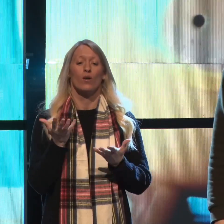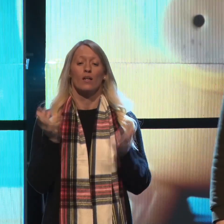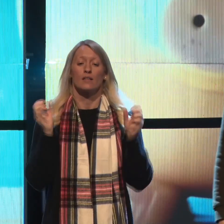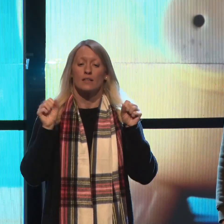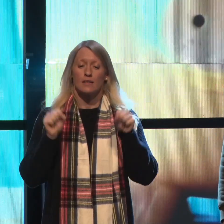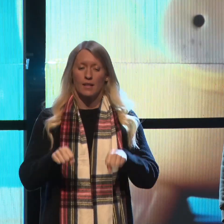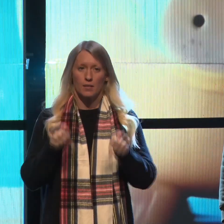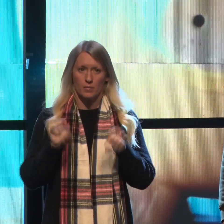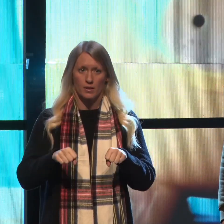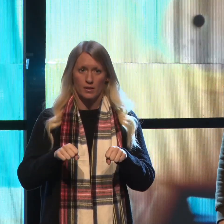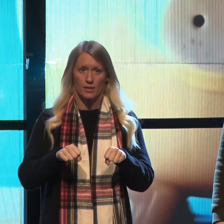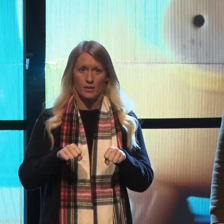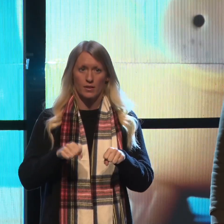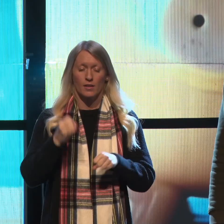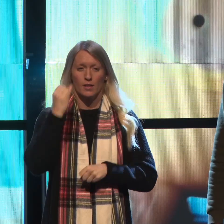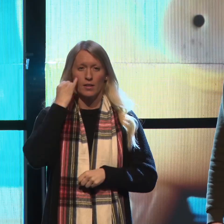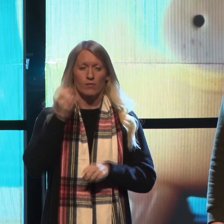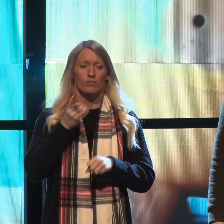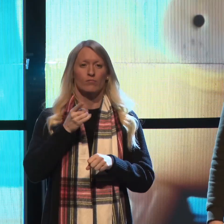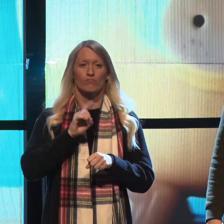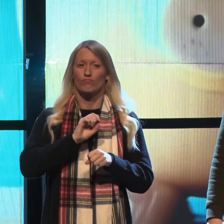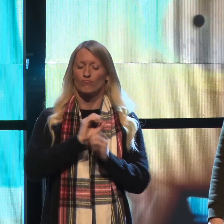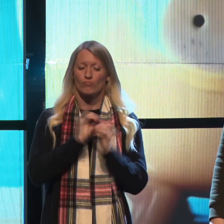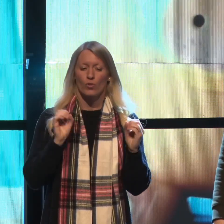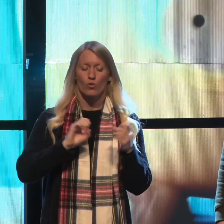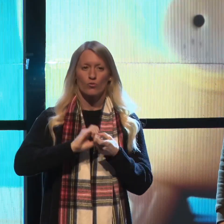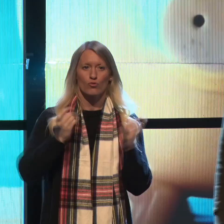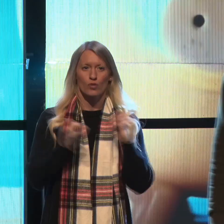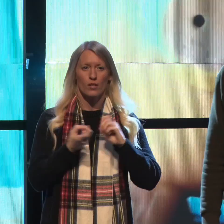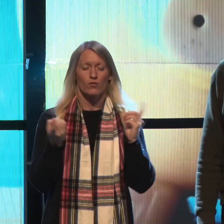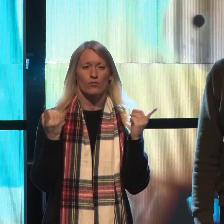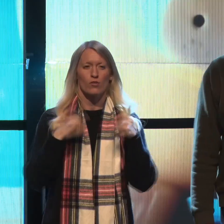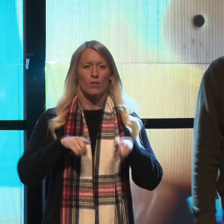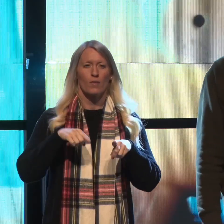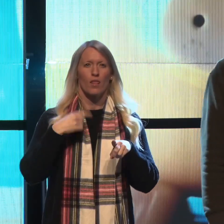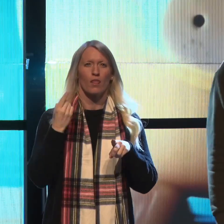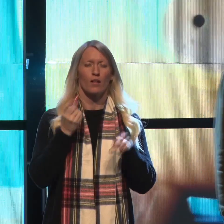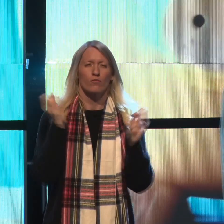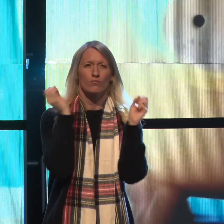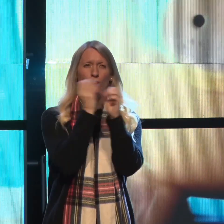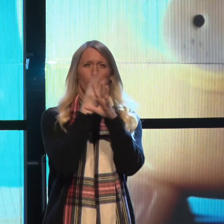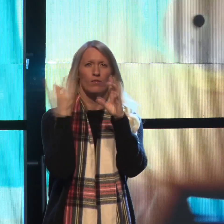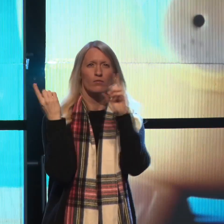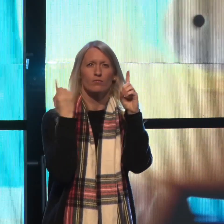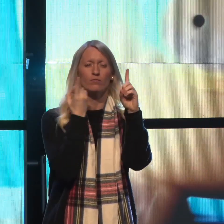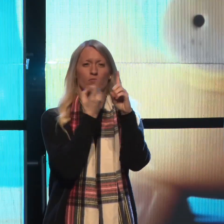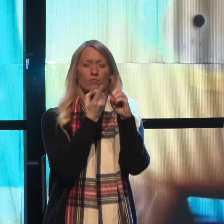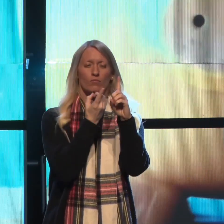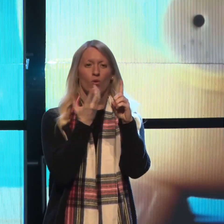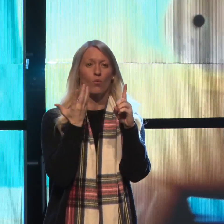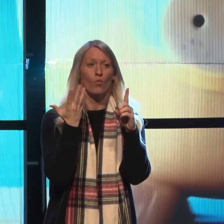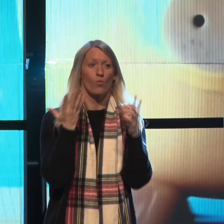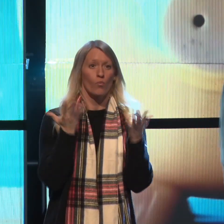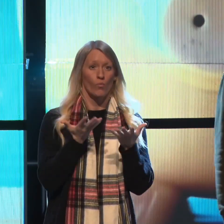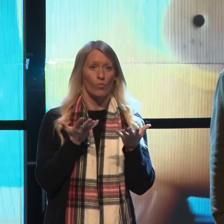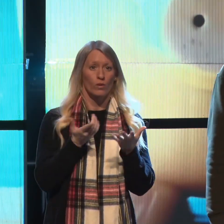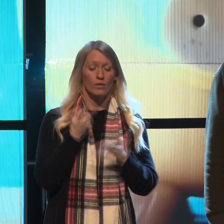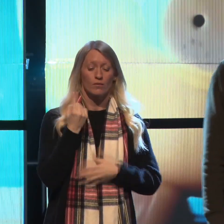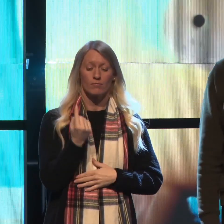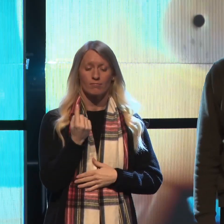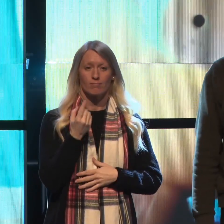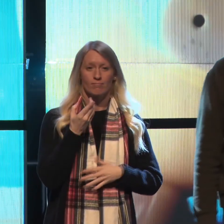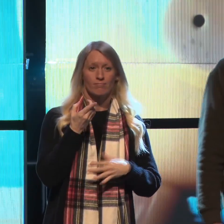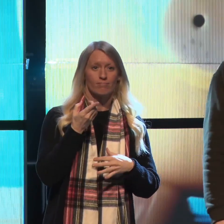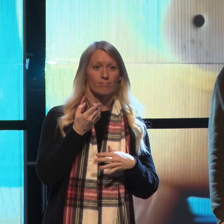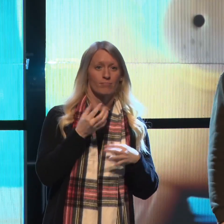change. They're offering a vision, and sometimes that vision is one of judgment, and sometimes that vision is